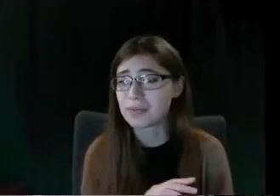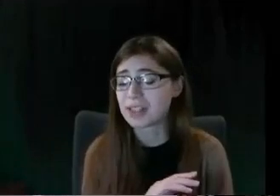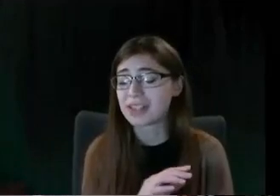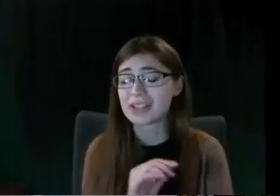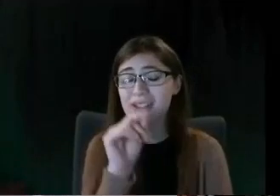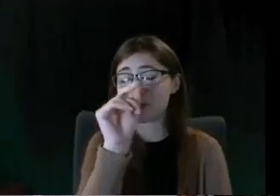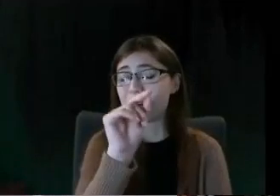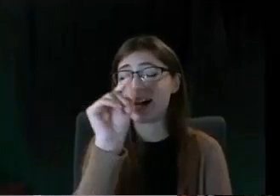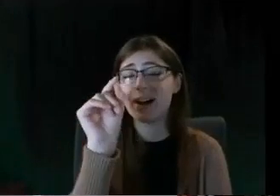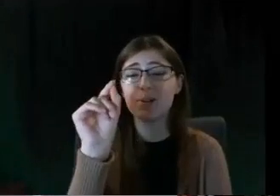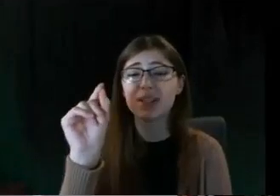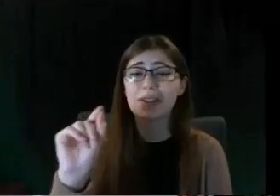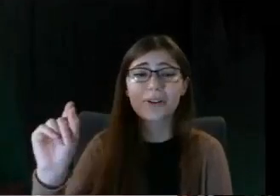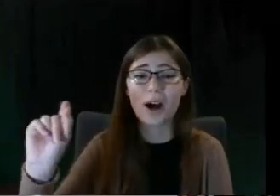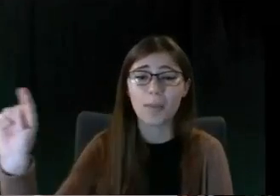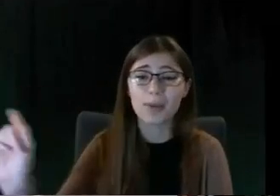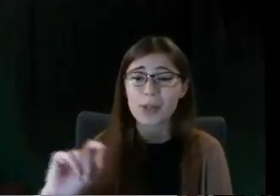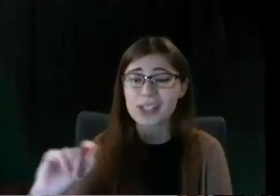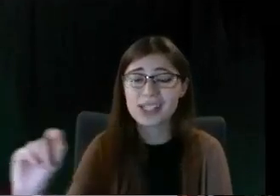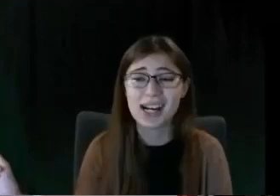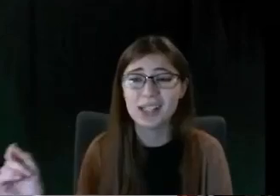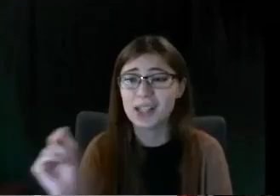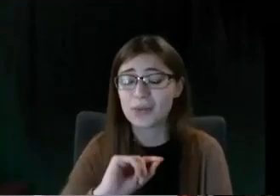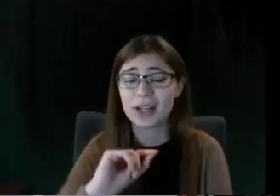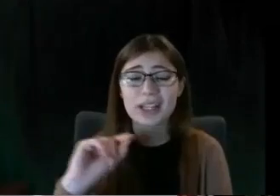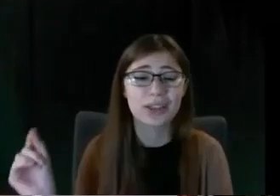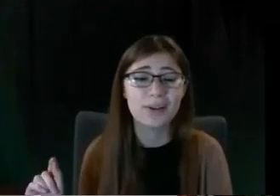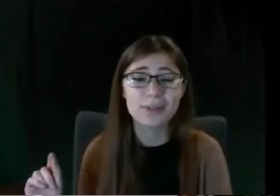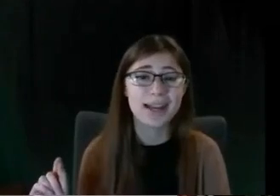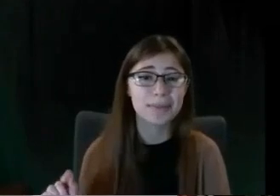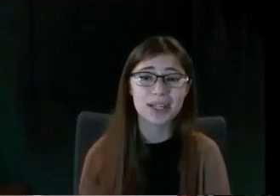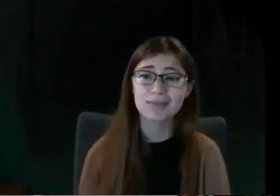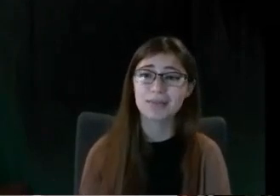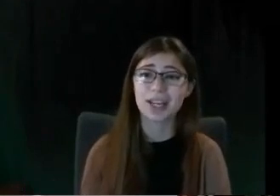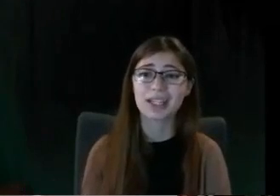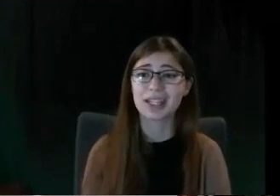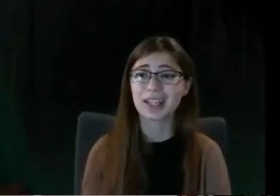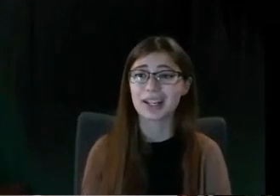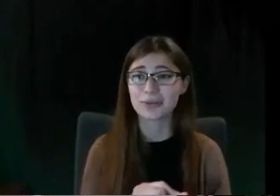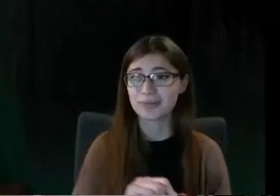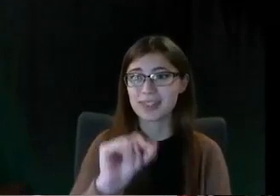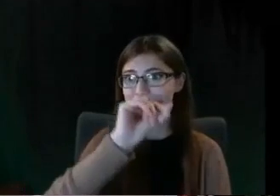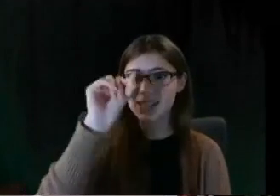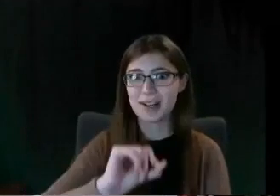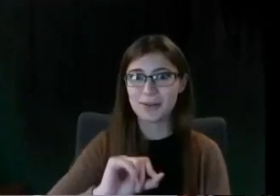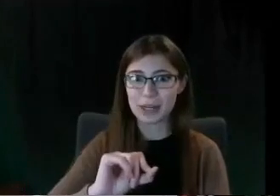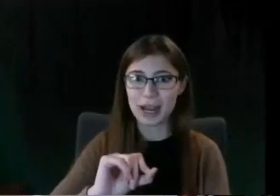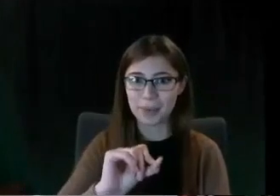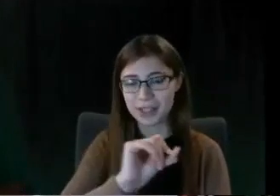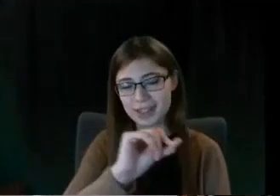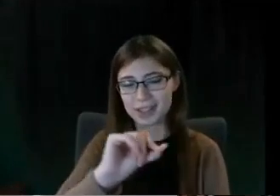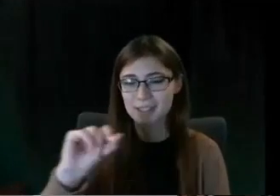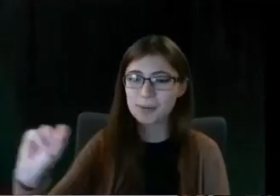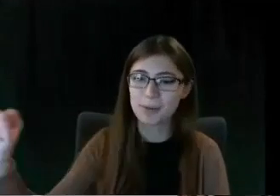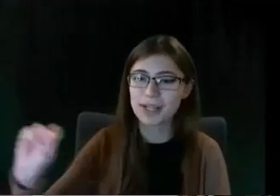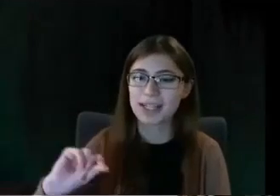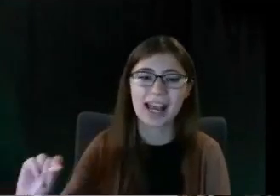to just draw out a little comic book style of what you thought was happening and then go, this is not what happened. This is what really